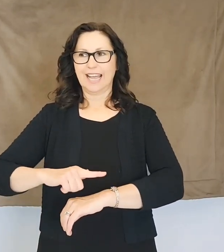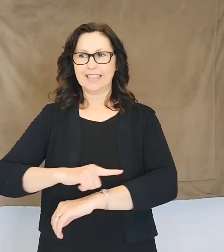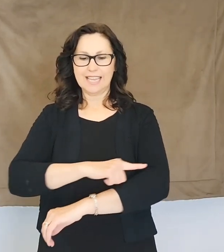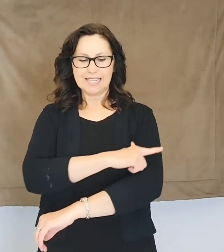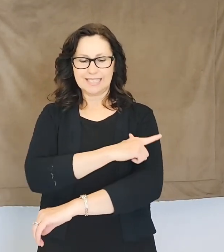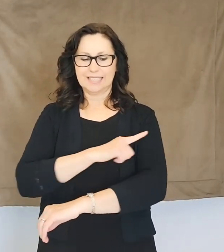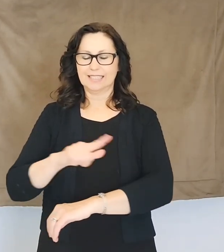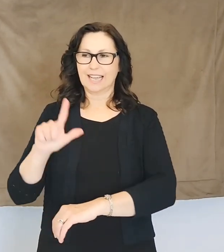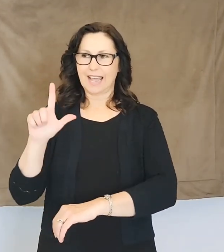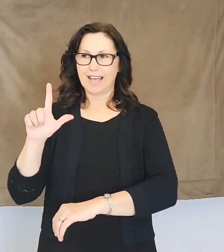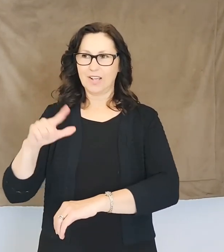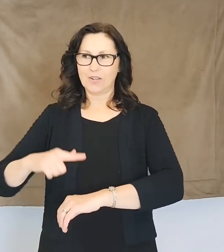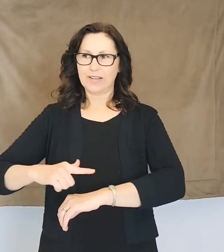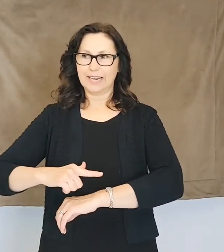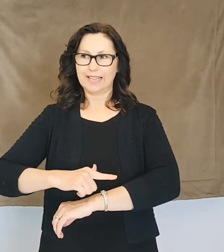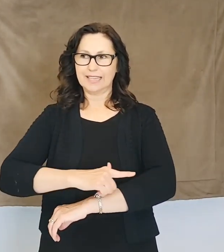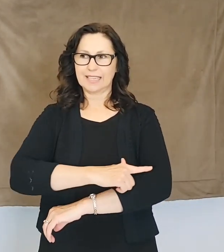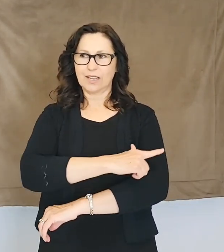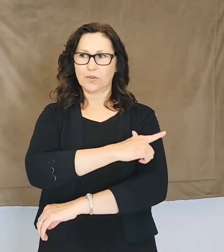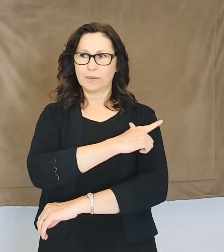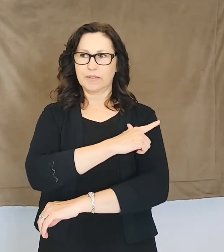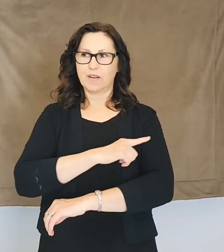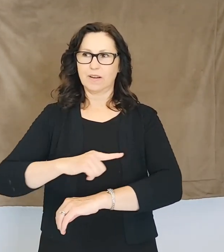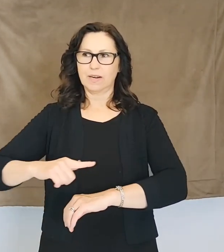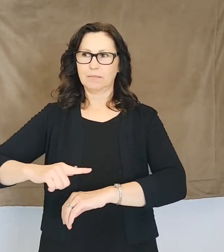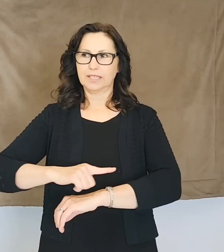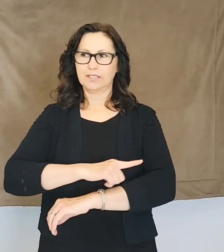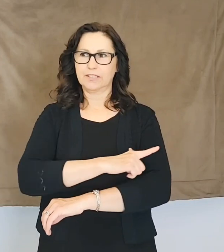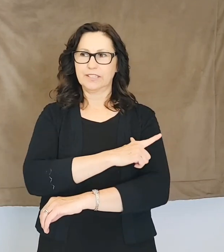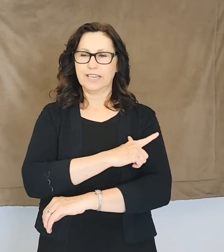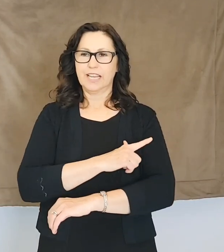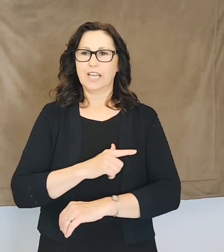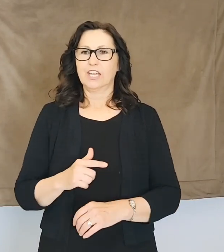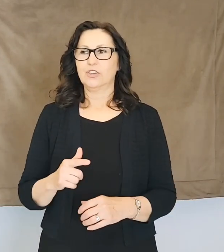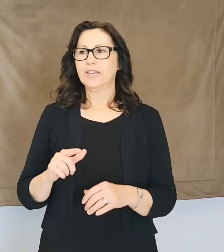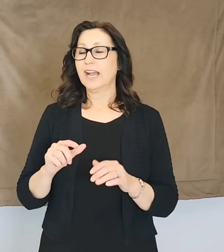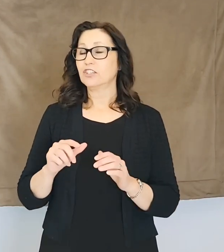I think it's L, and I think it's like going up the arm. Lizard.